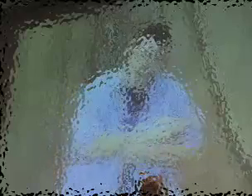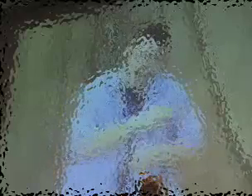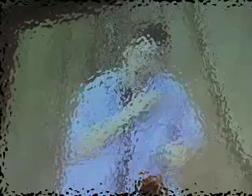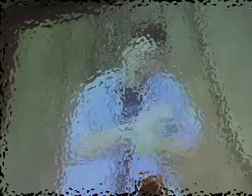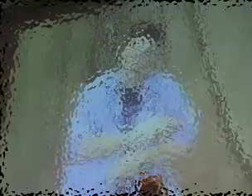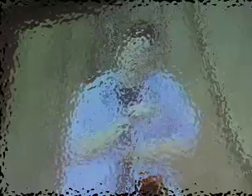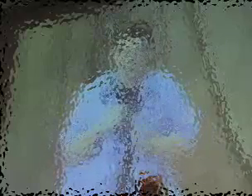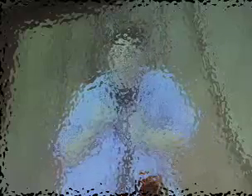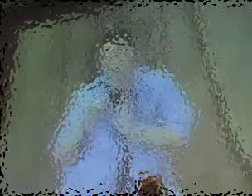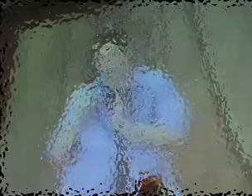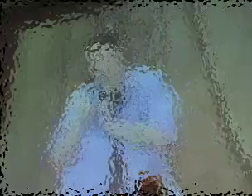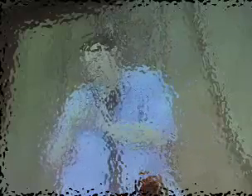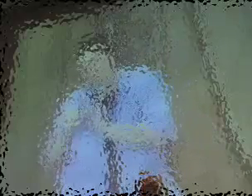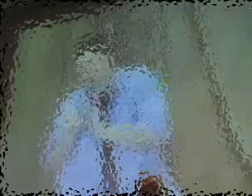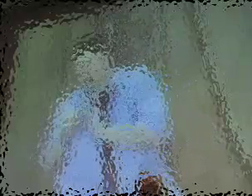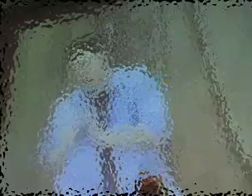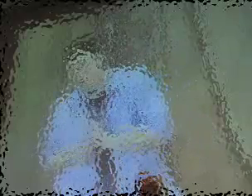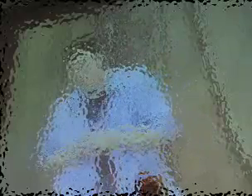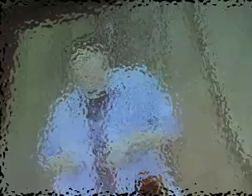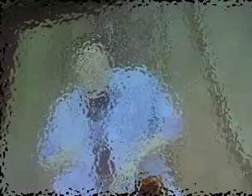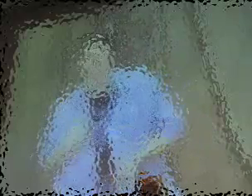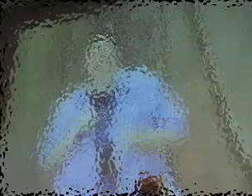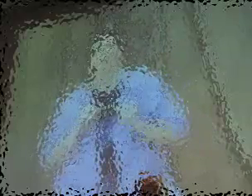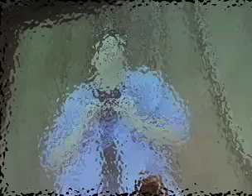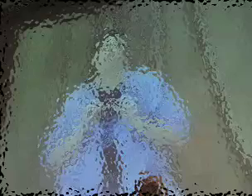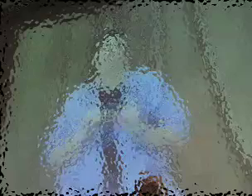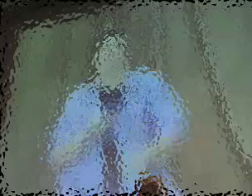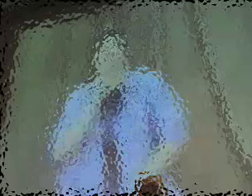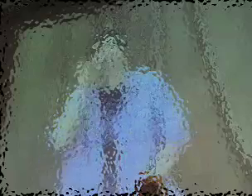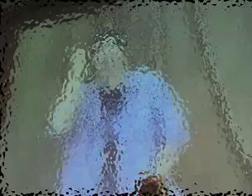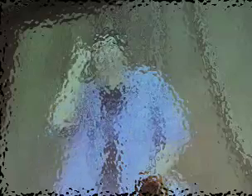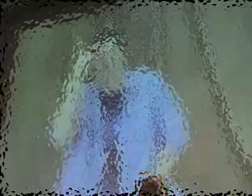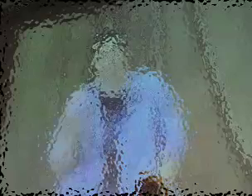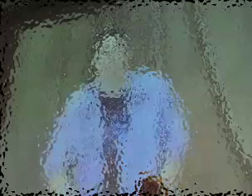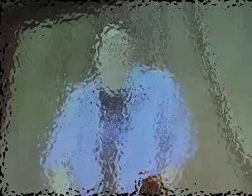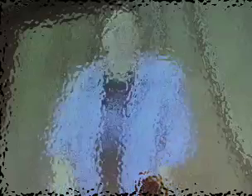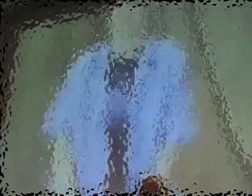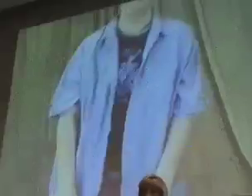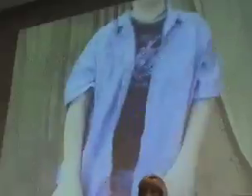and working and working on this math for hours and hours and hours, and I still don't understand it.